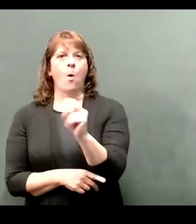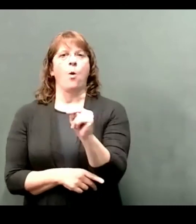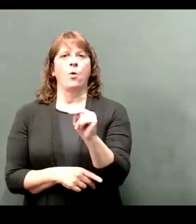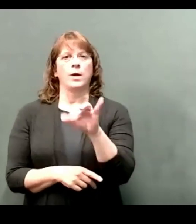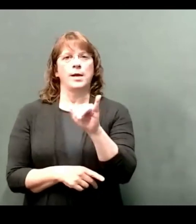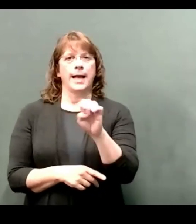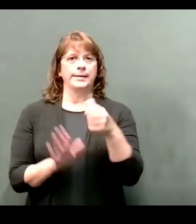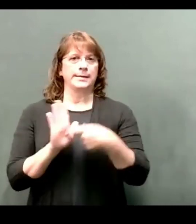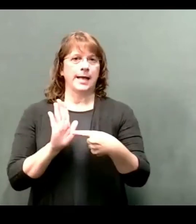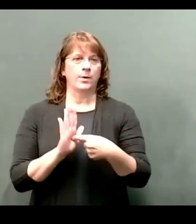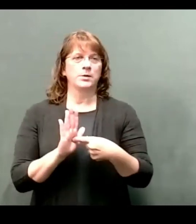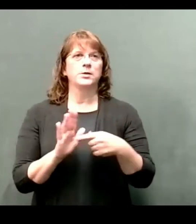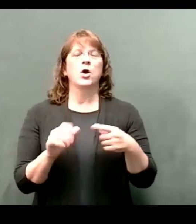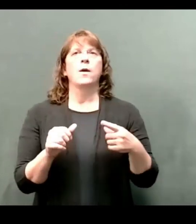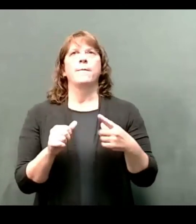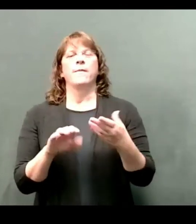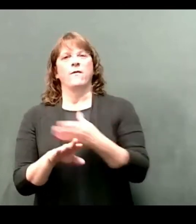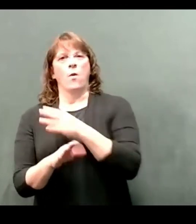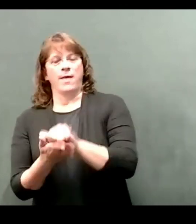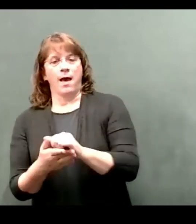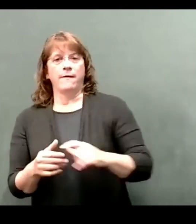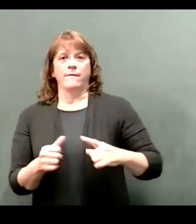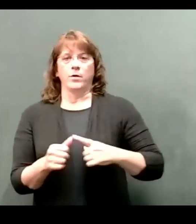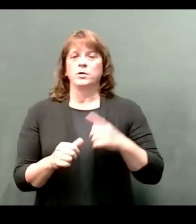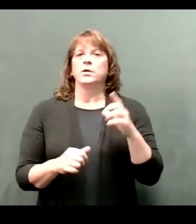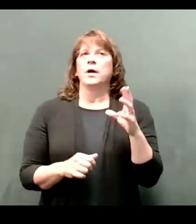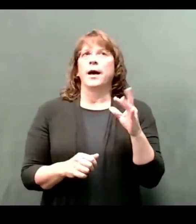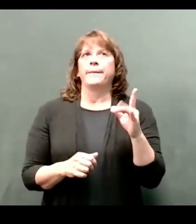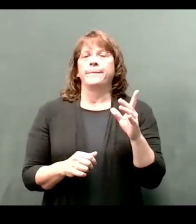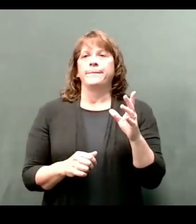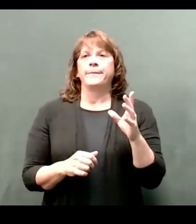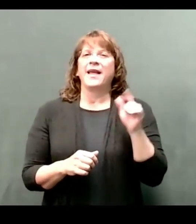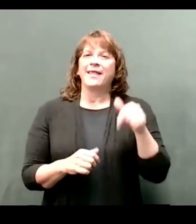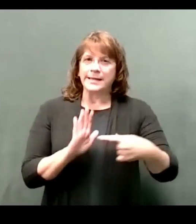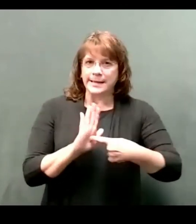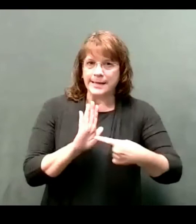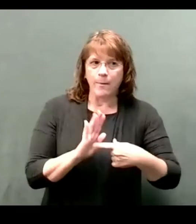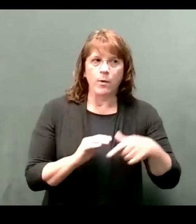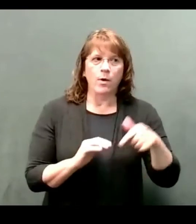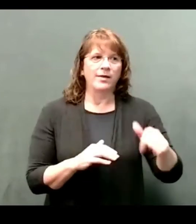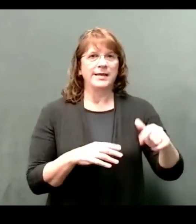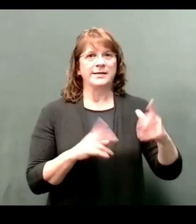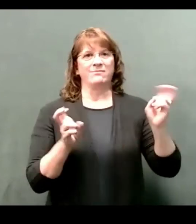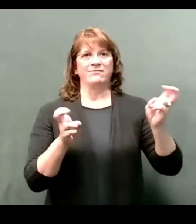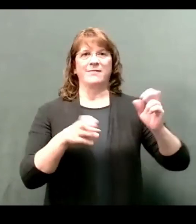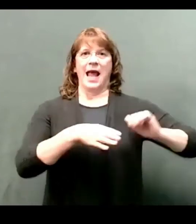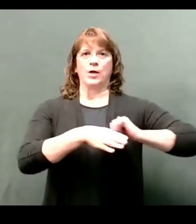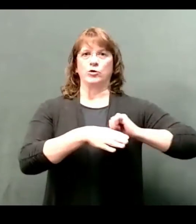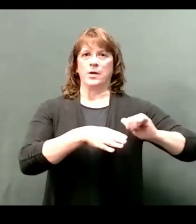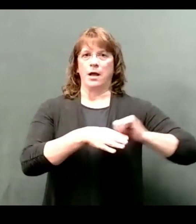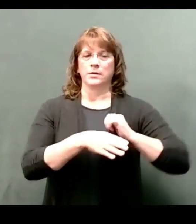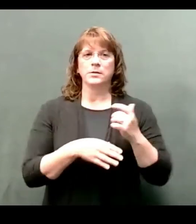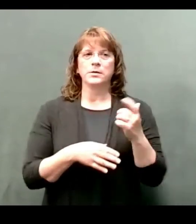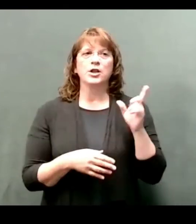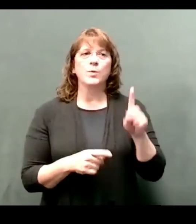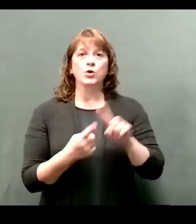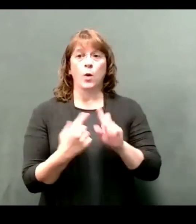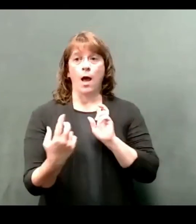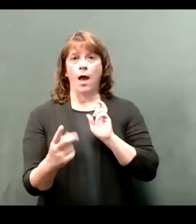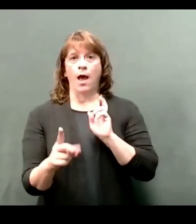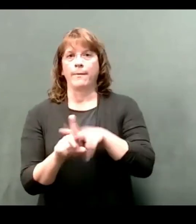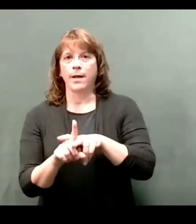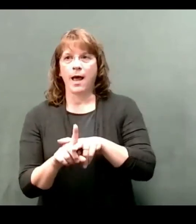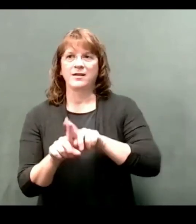this resource, or the worksheet, excuse me, is that this example and this exercise is meant to be able to be applied